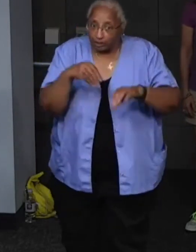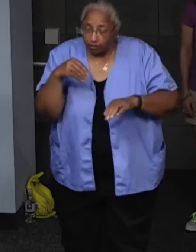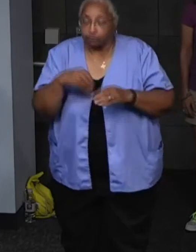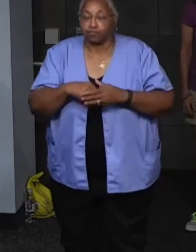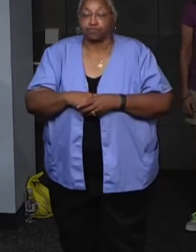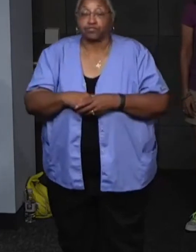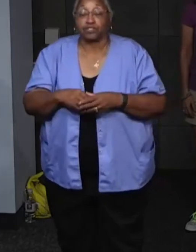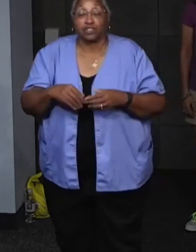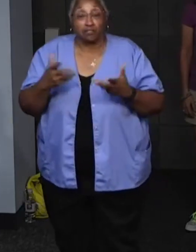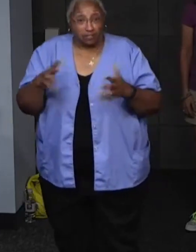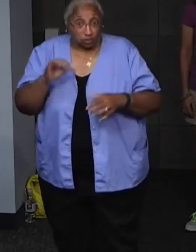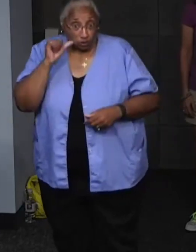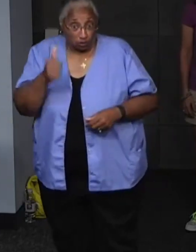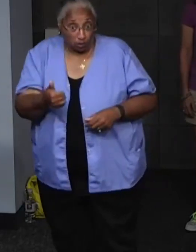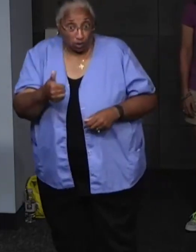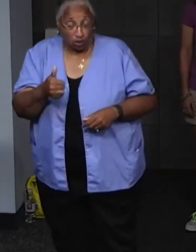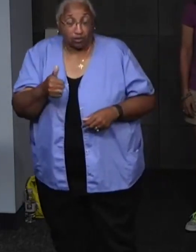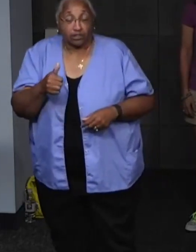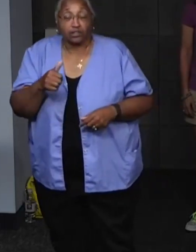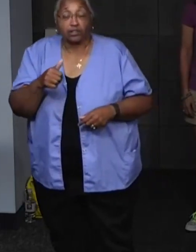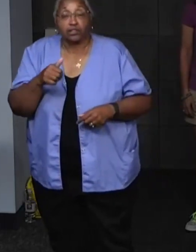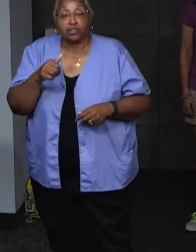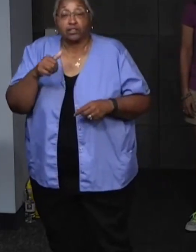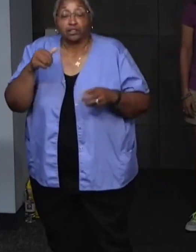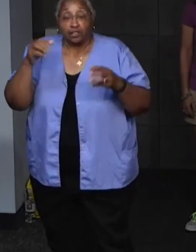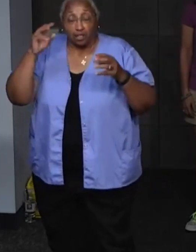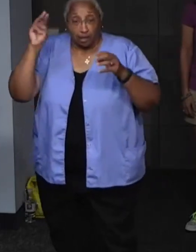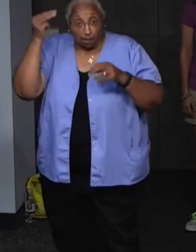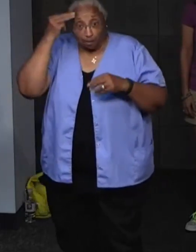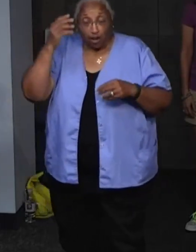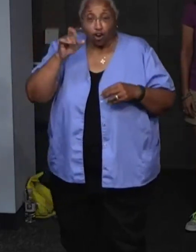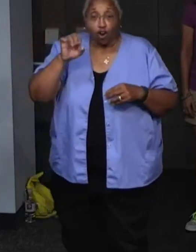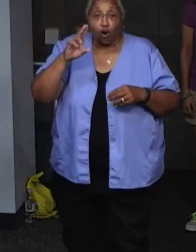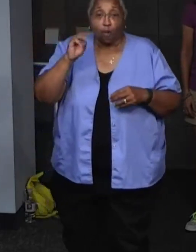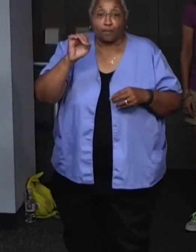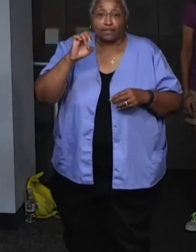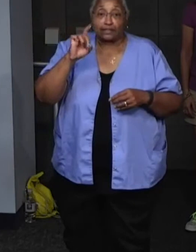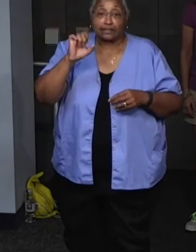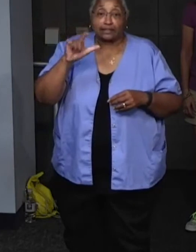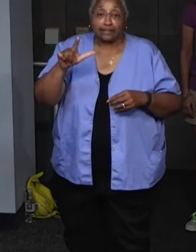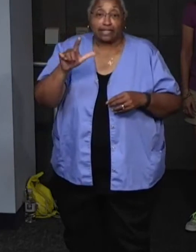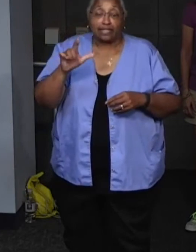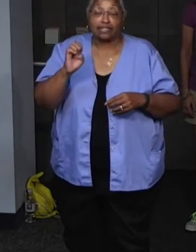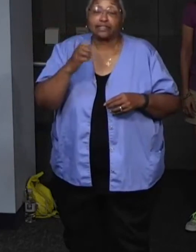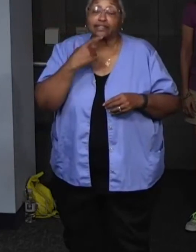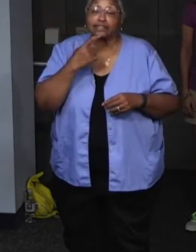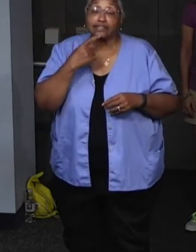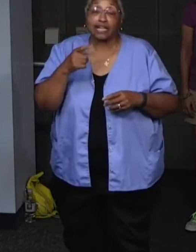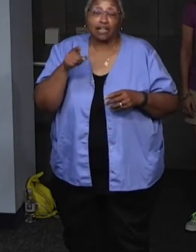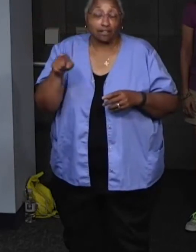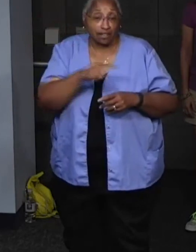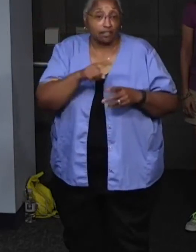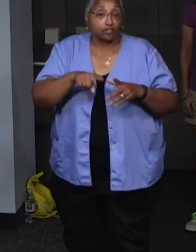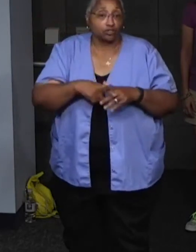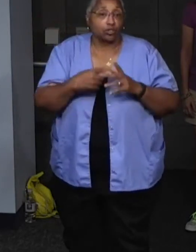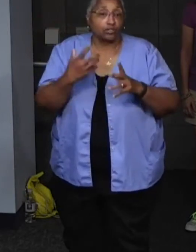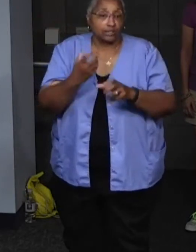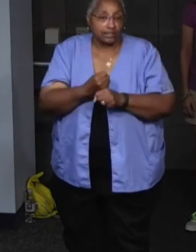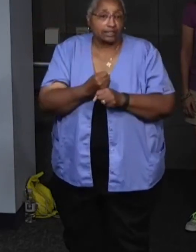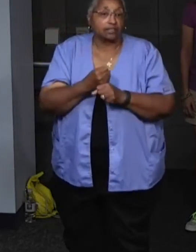tomorrow, David Carmerdale said, DOTD and themselves will really get back to work to try to clear it up completely, get the sand